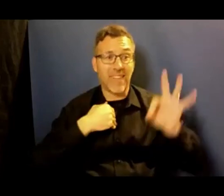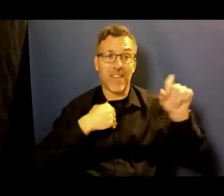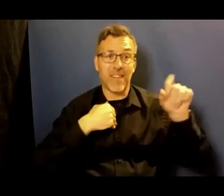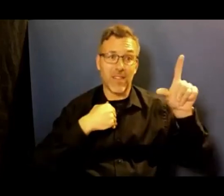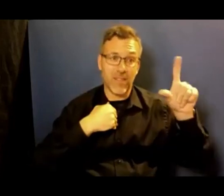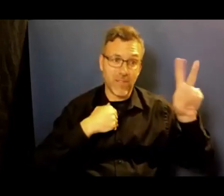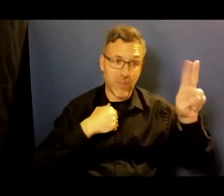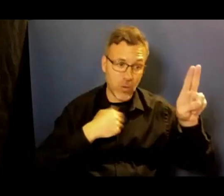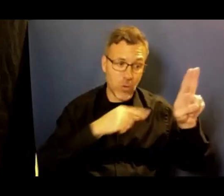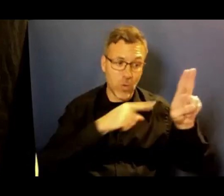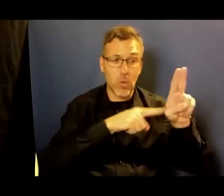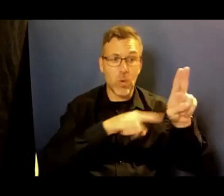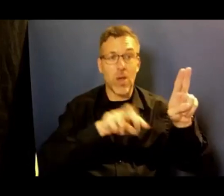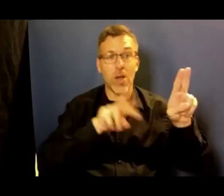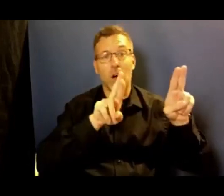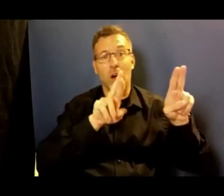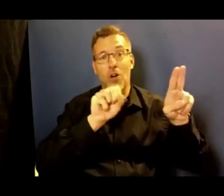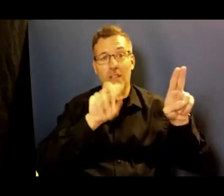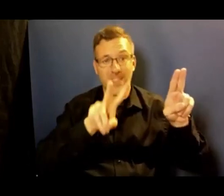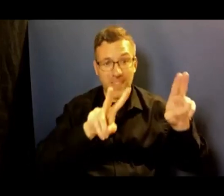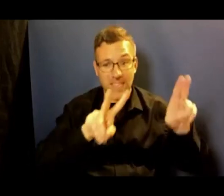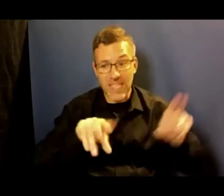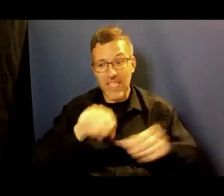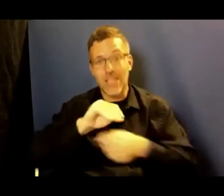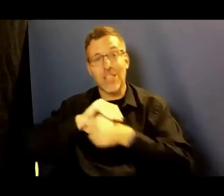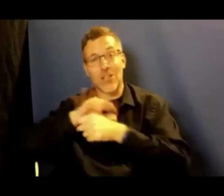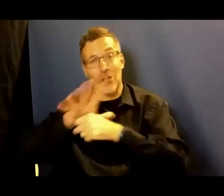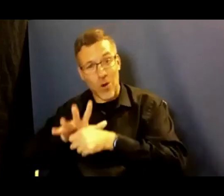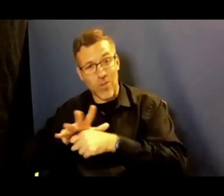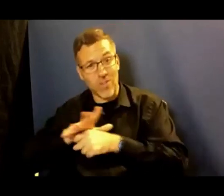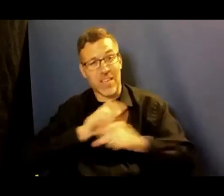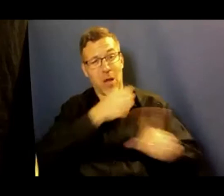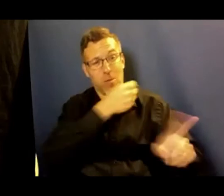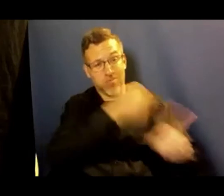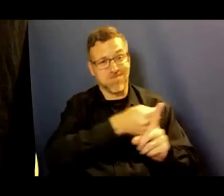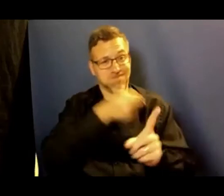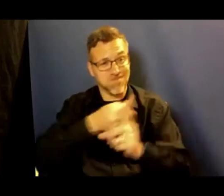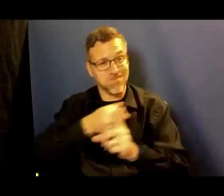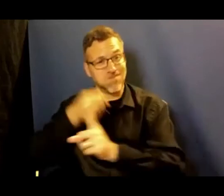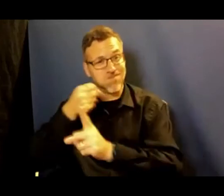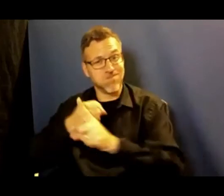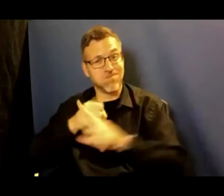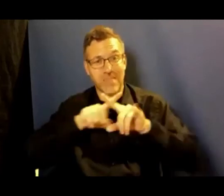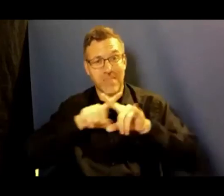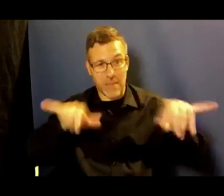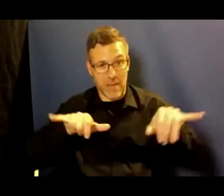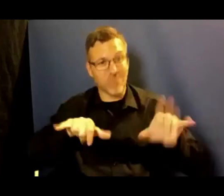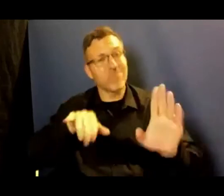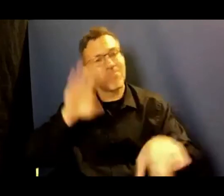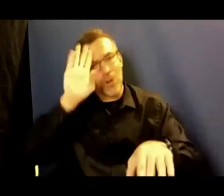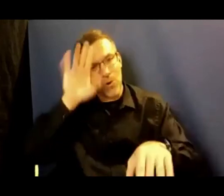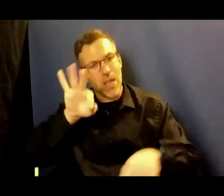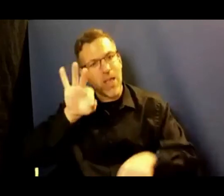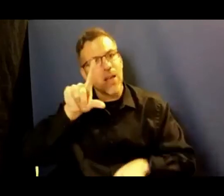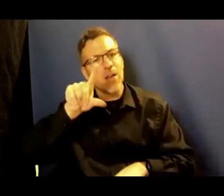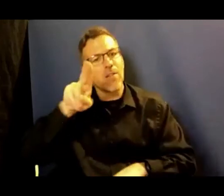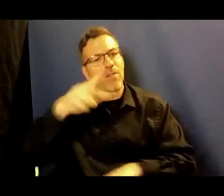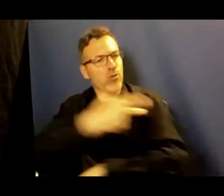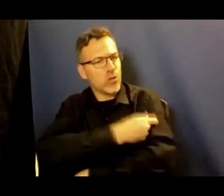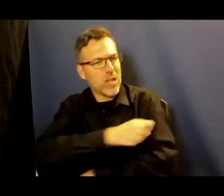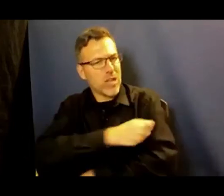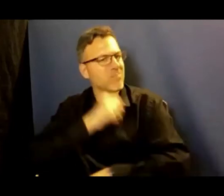highly recommend you get your flu shot. And just as a reminder, flu shots are not perfect, but they, for the most part, keep people out